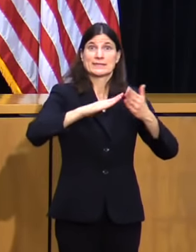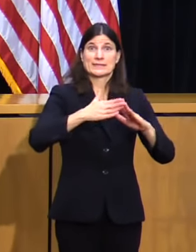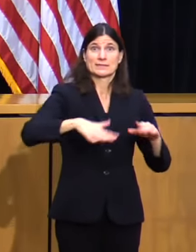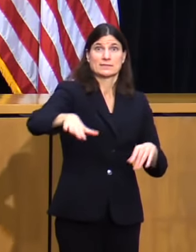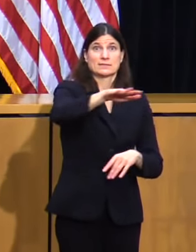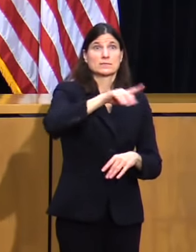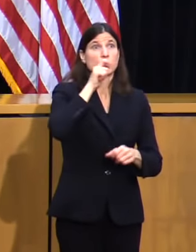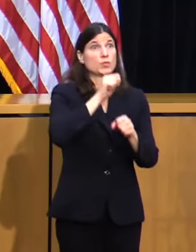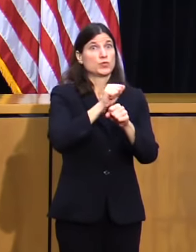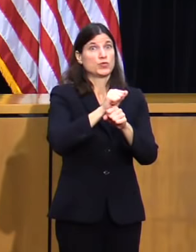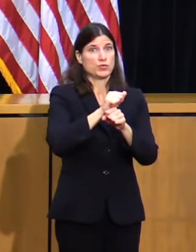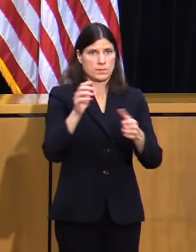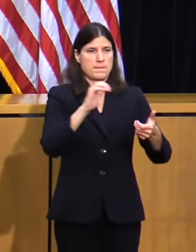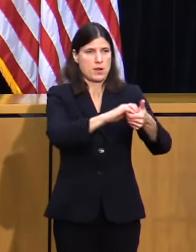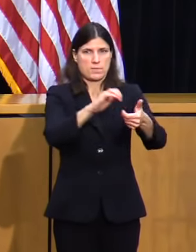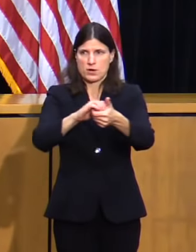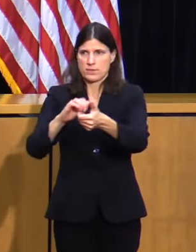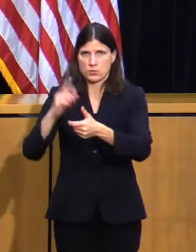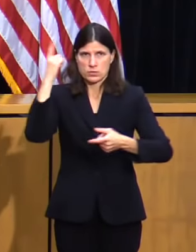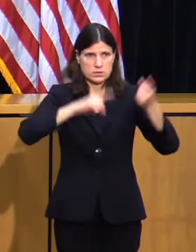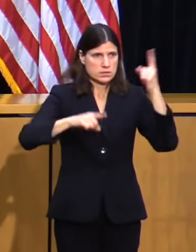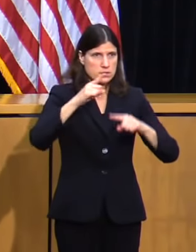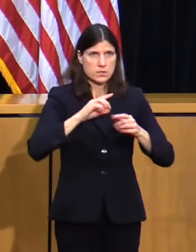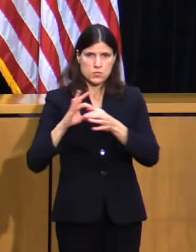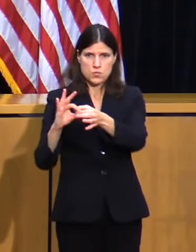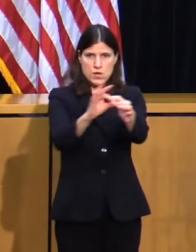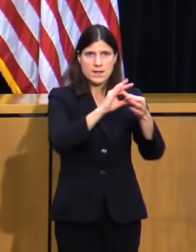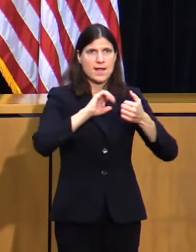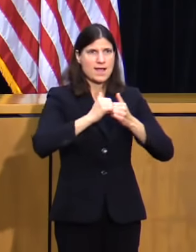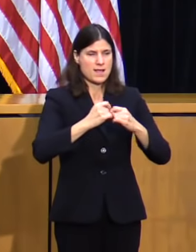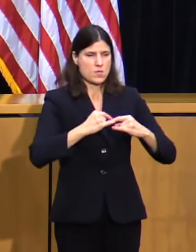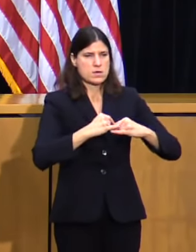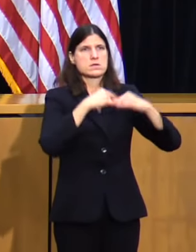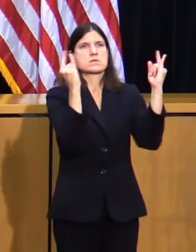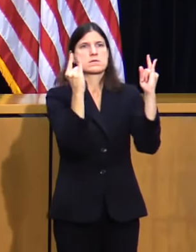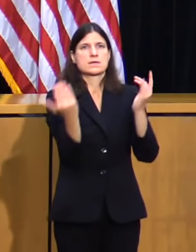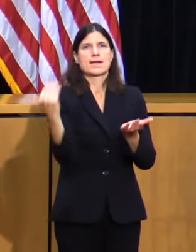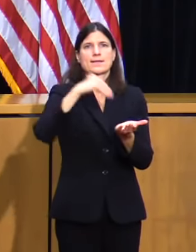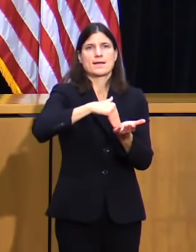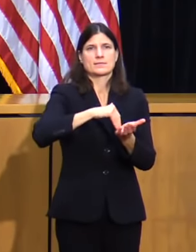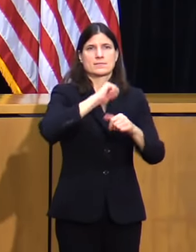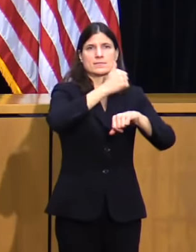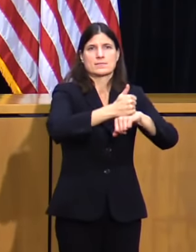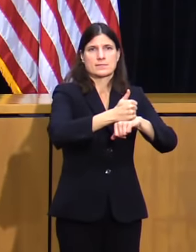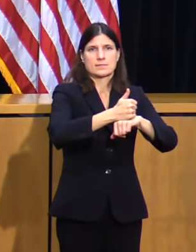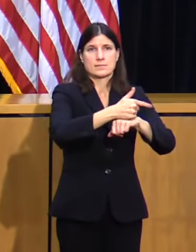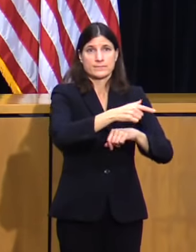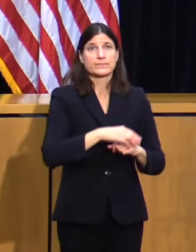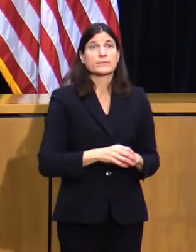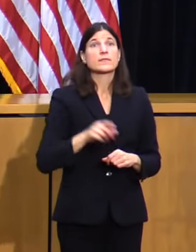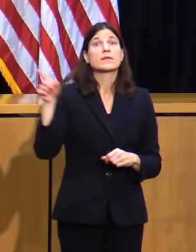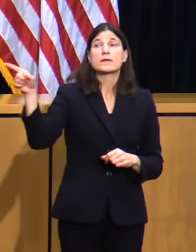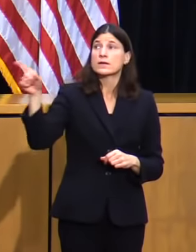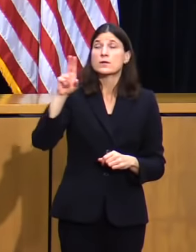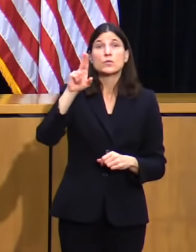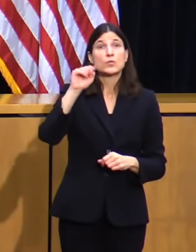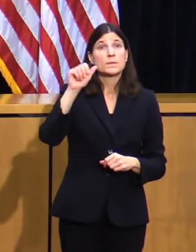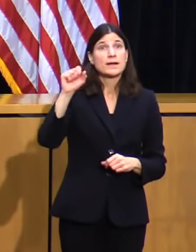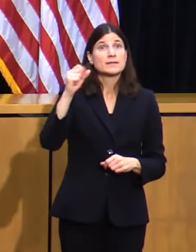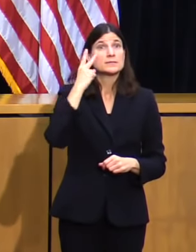well during the spring. UMass Memorial will again lead all clinical operations at the field hospital. We will work with the